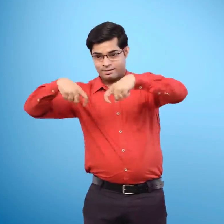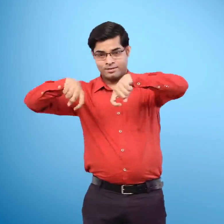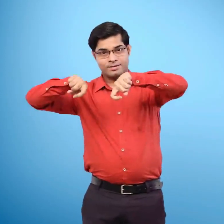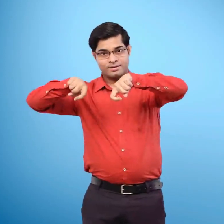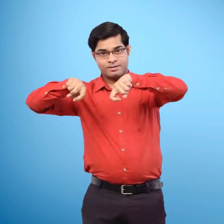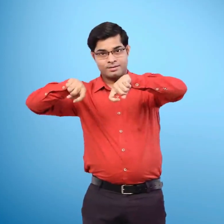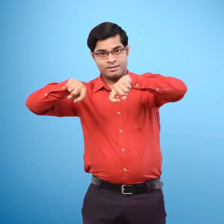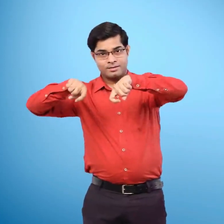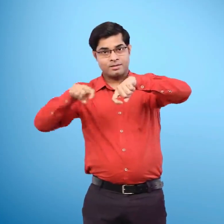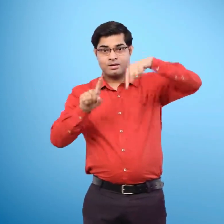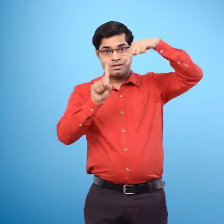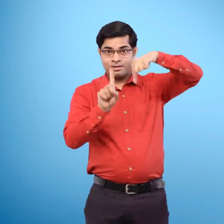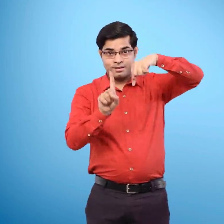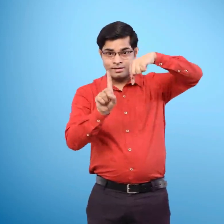2 is upwards.